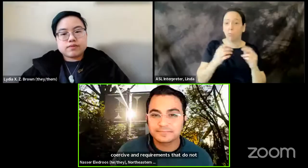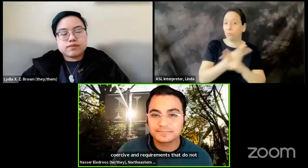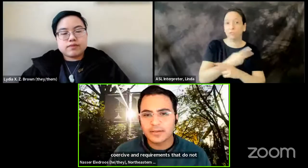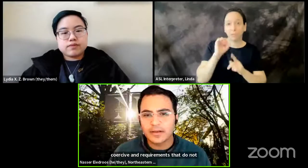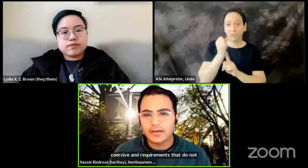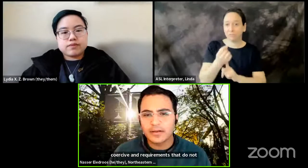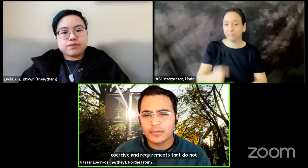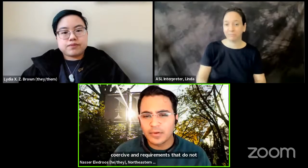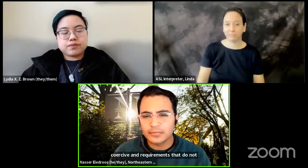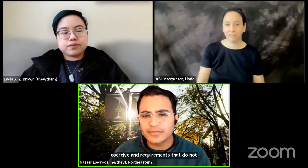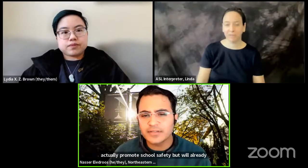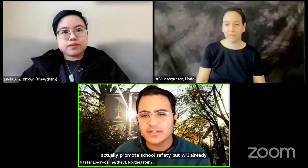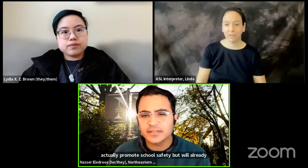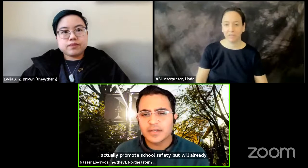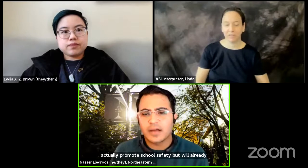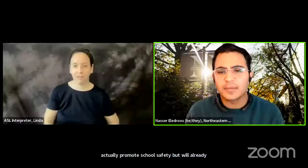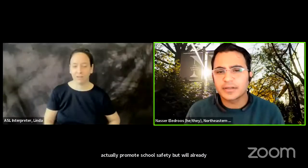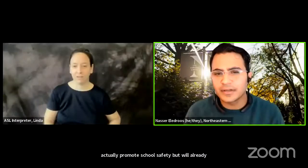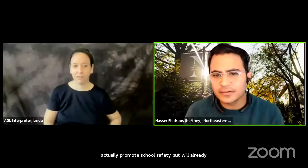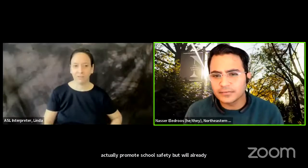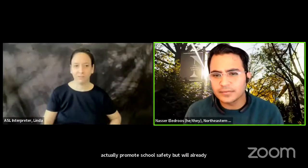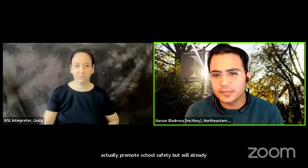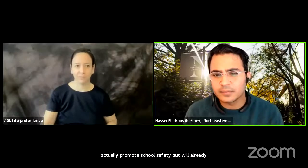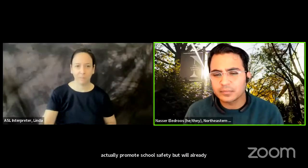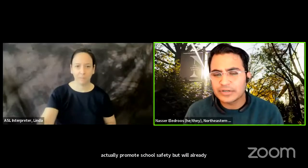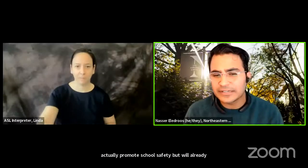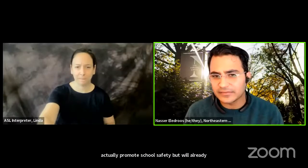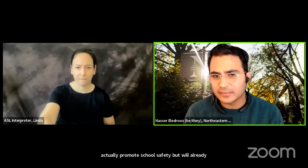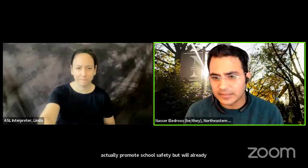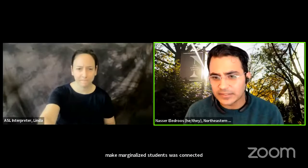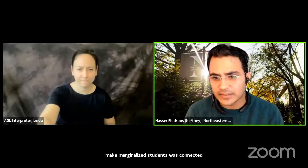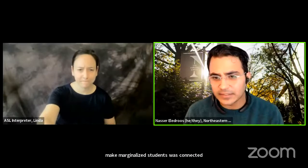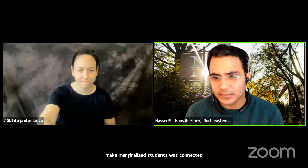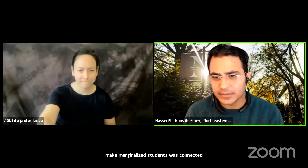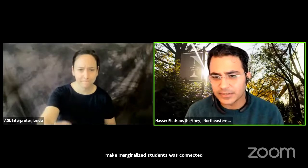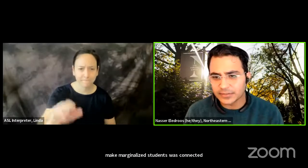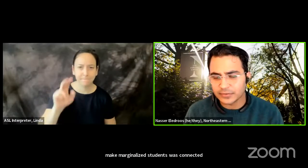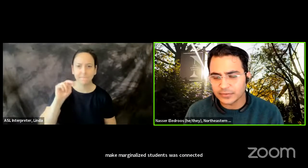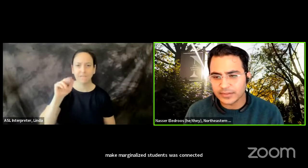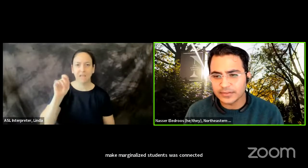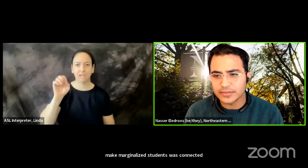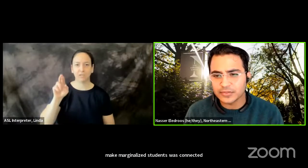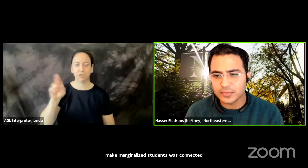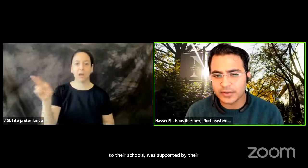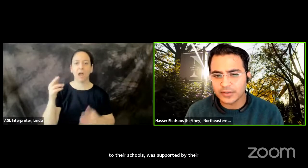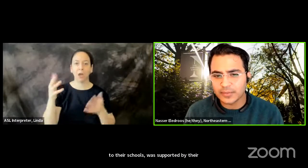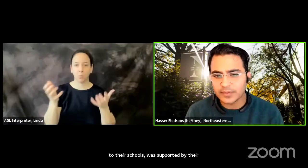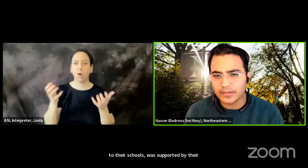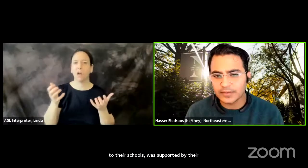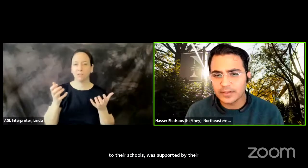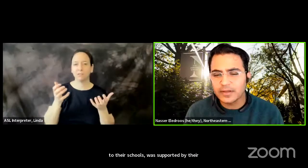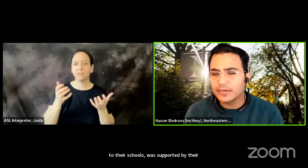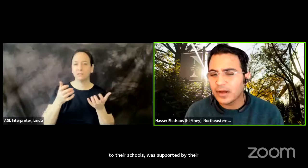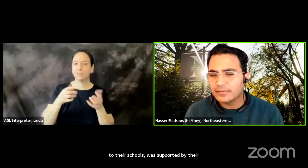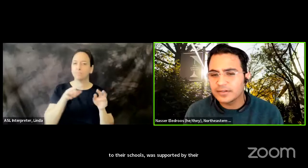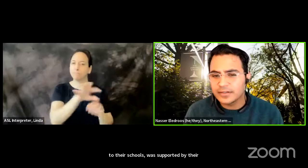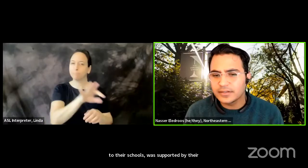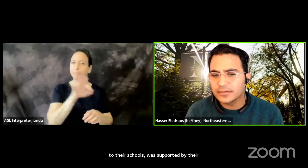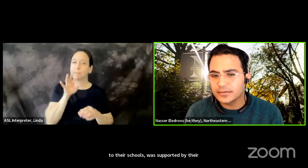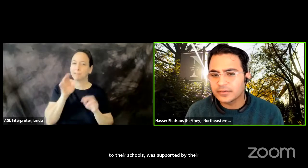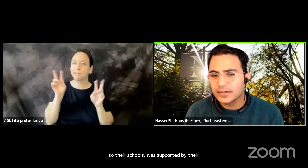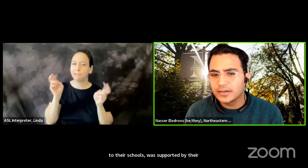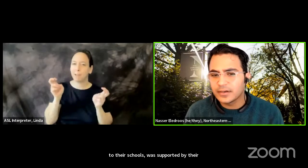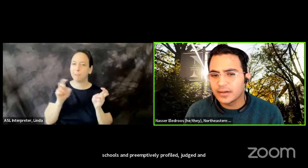Thank you, Lydia. I want to revisit the topic of predictive policing in particular that Lydia just brought up. And we